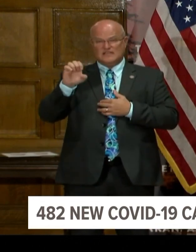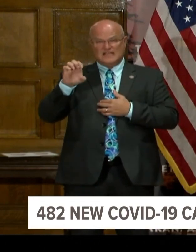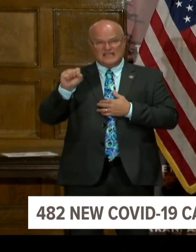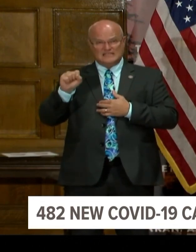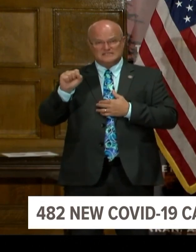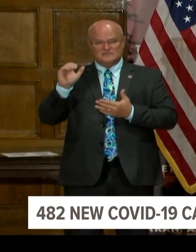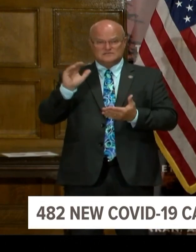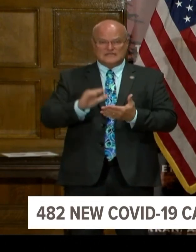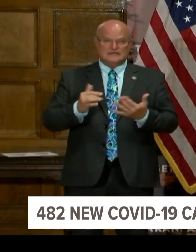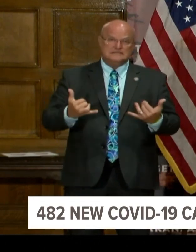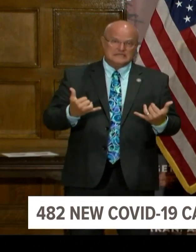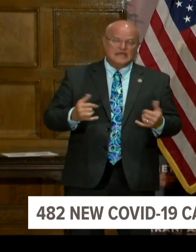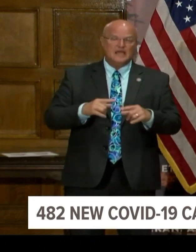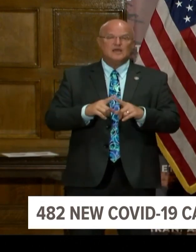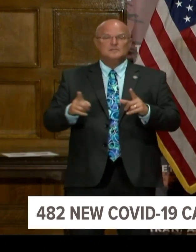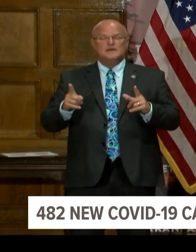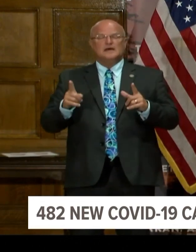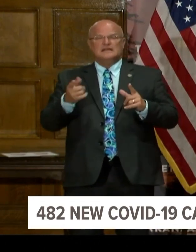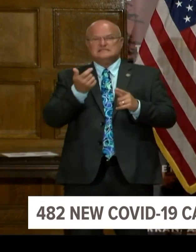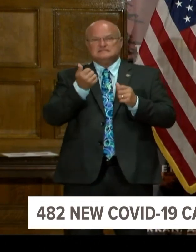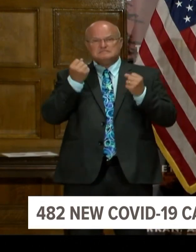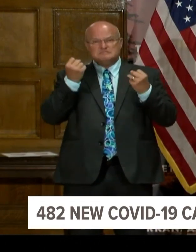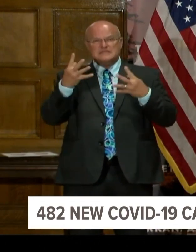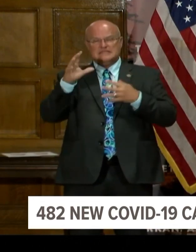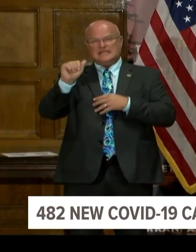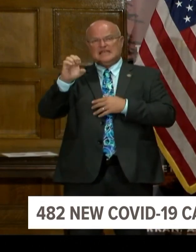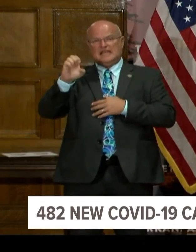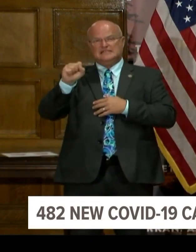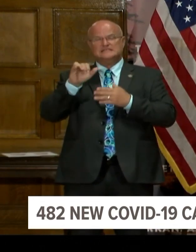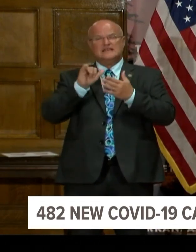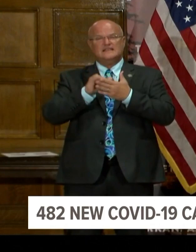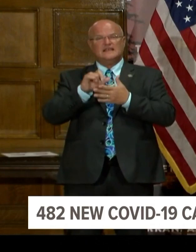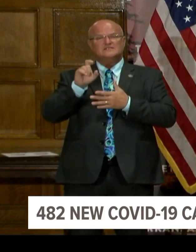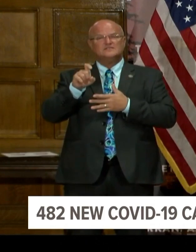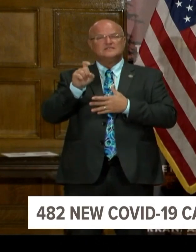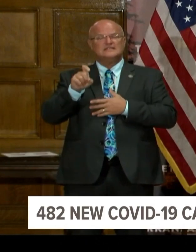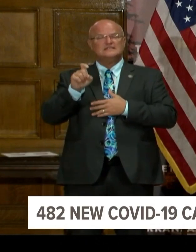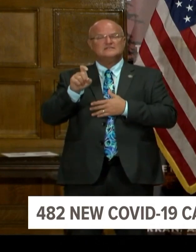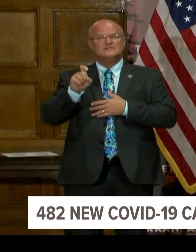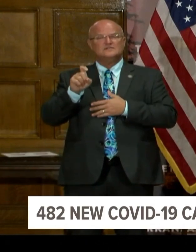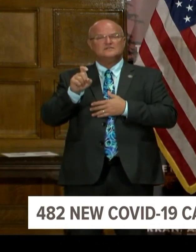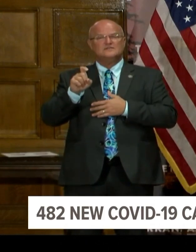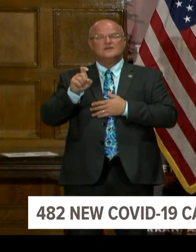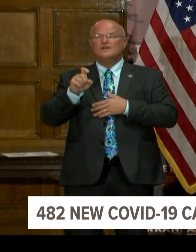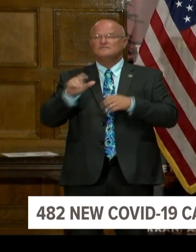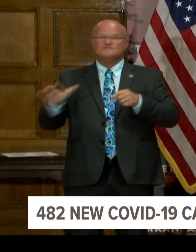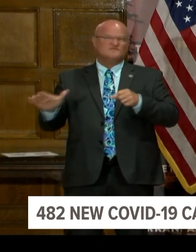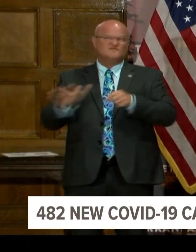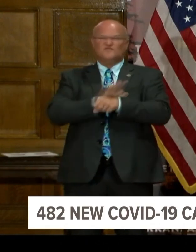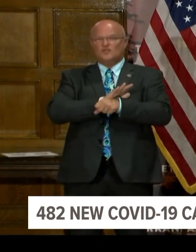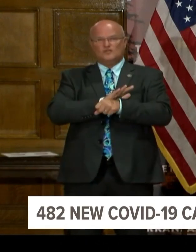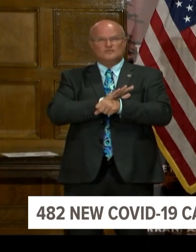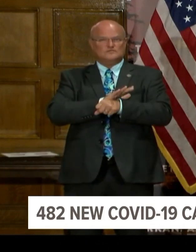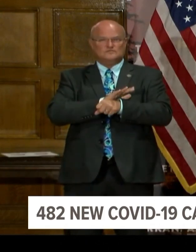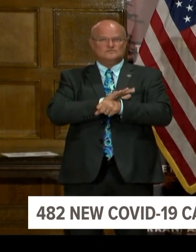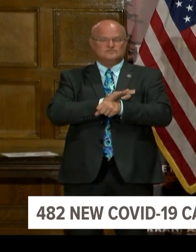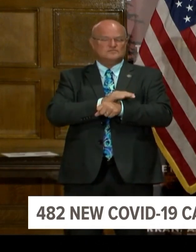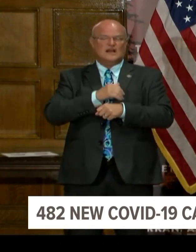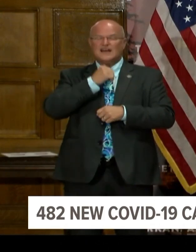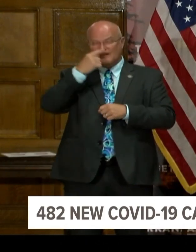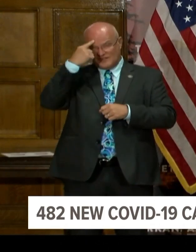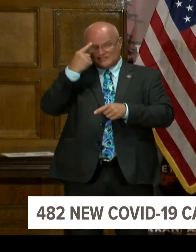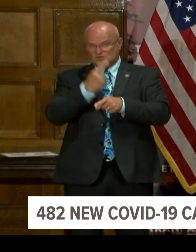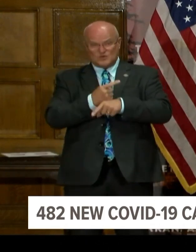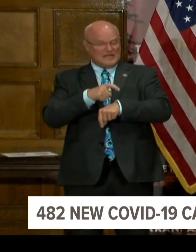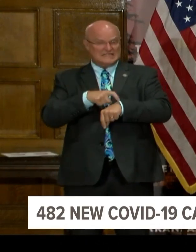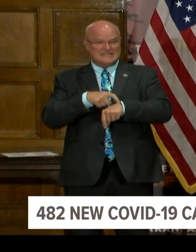or down today, but a large number of cases, that you ought to go to full capacity. I don't believe it's the